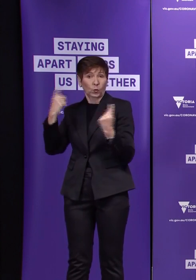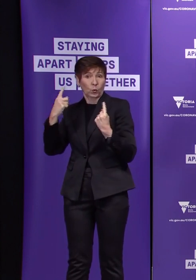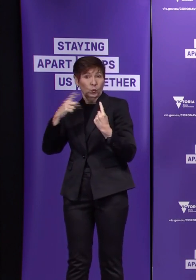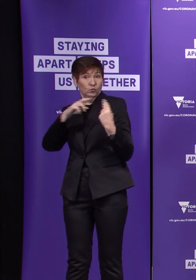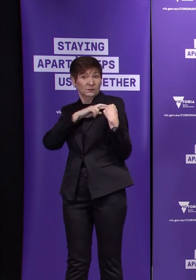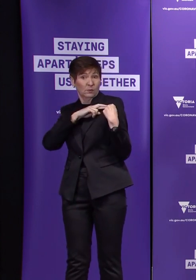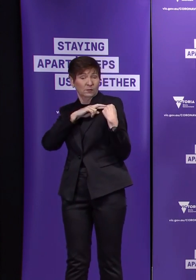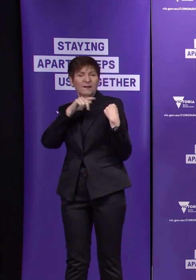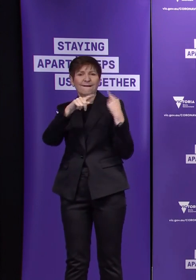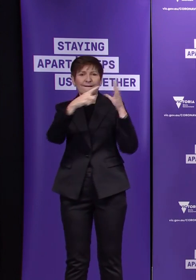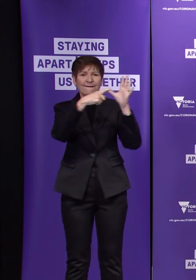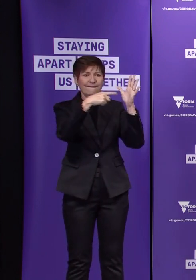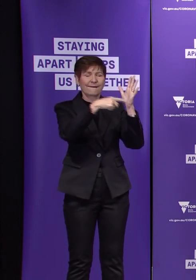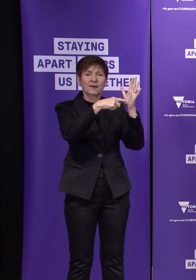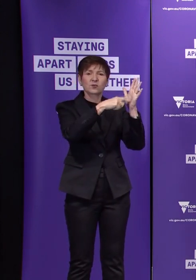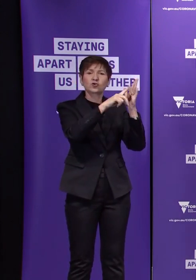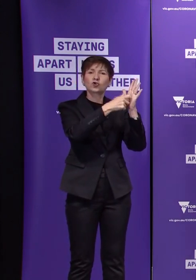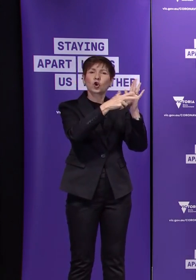detain people?